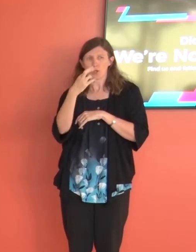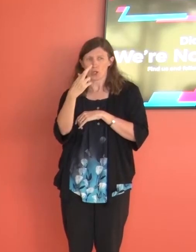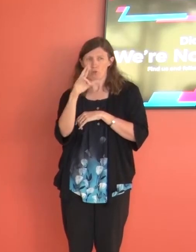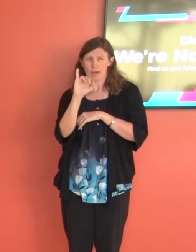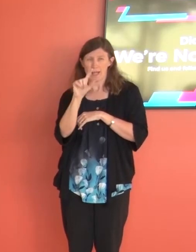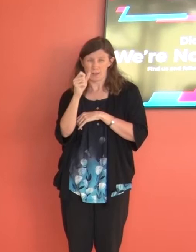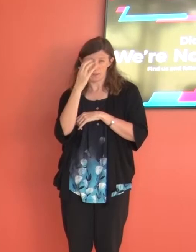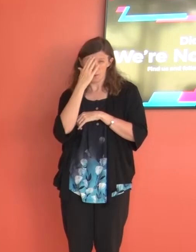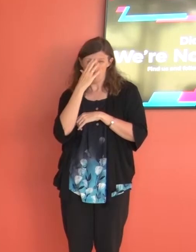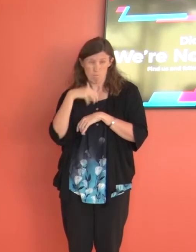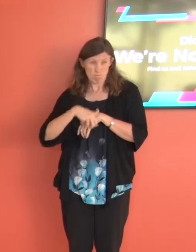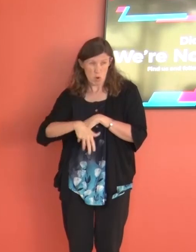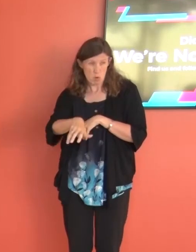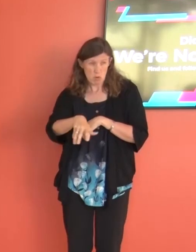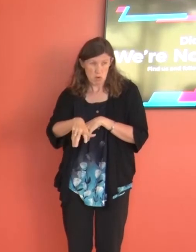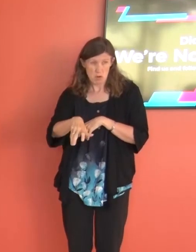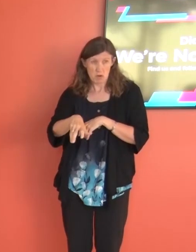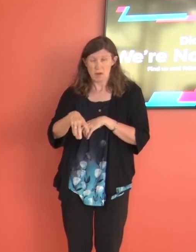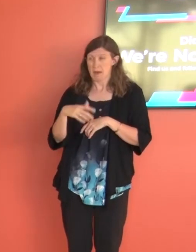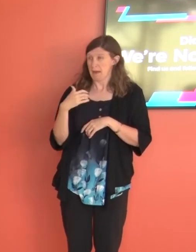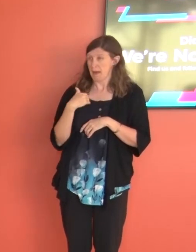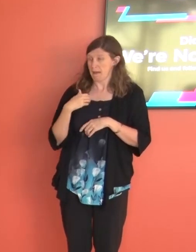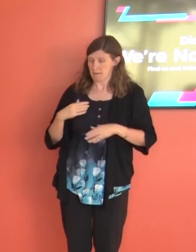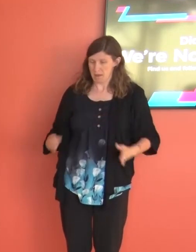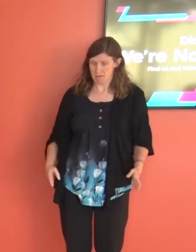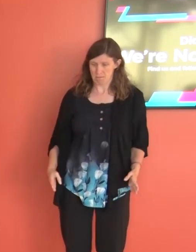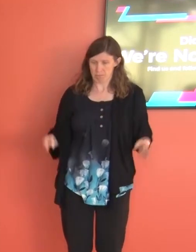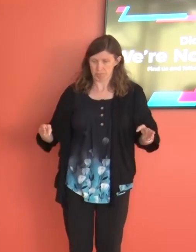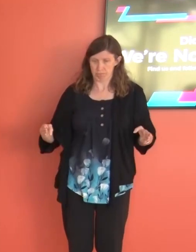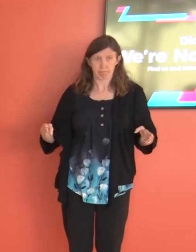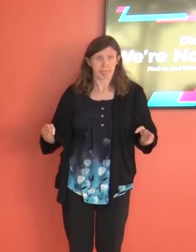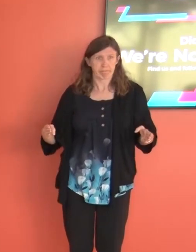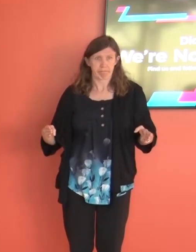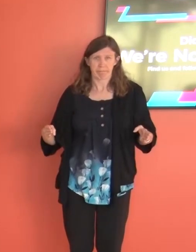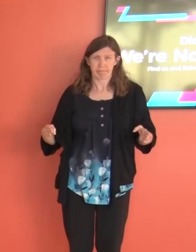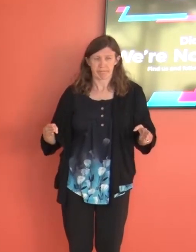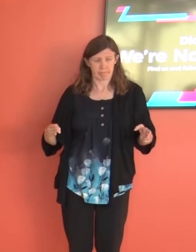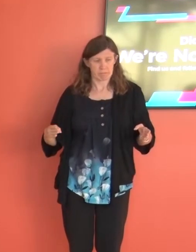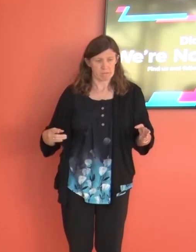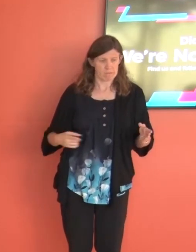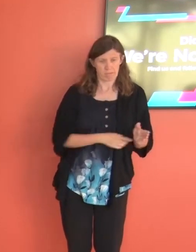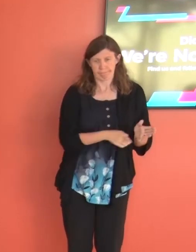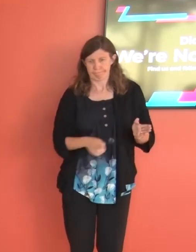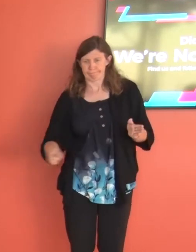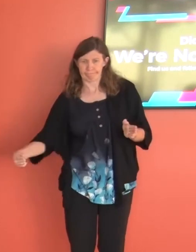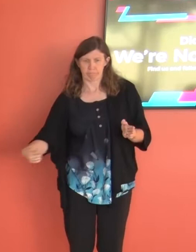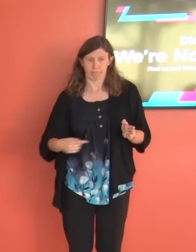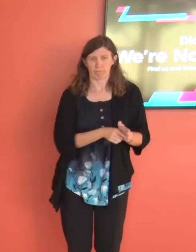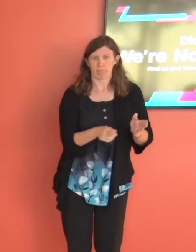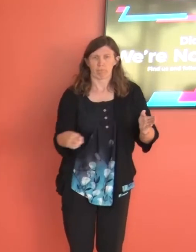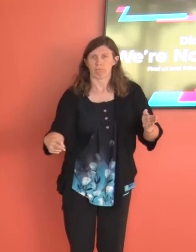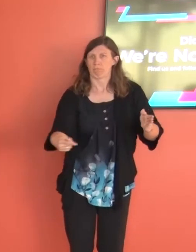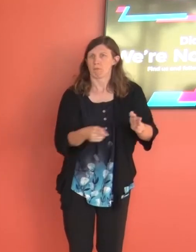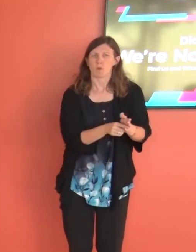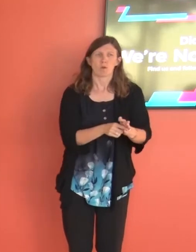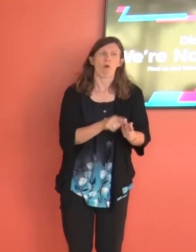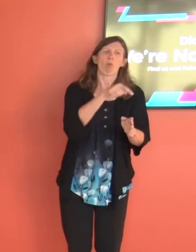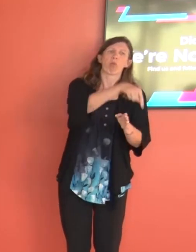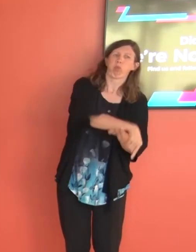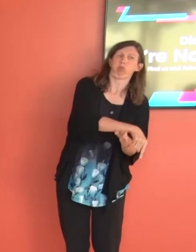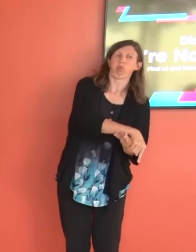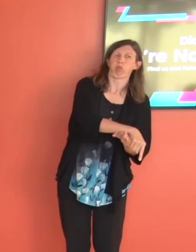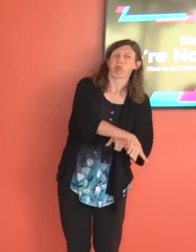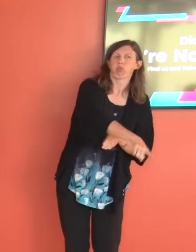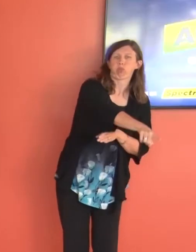used to go bowling and they had the bumper rails so you can't roll a gutter ball, that's how we want